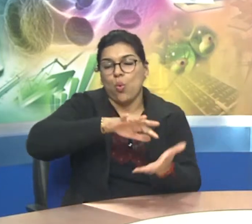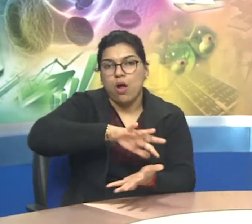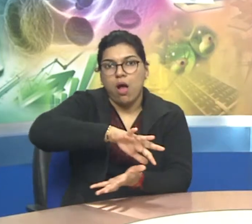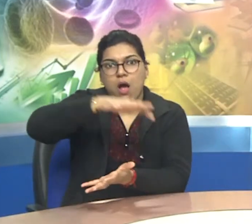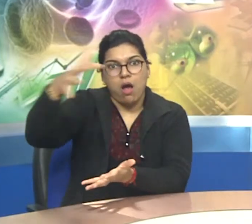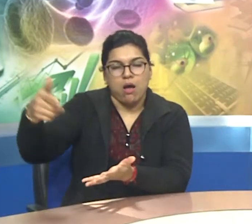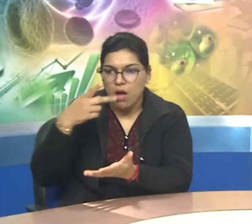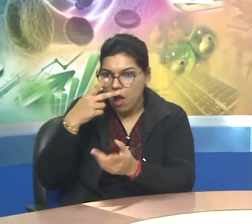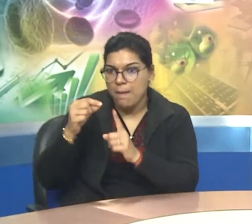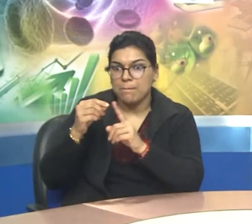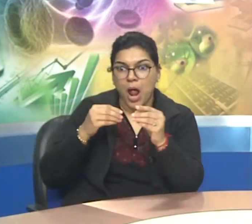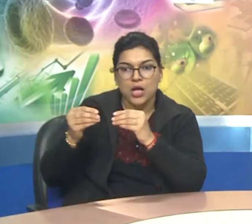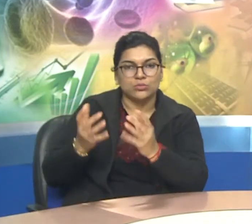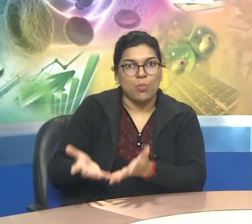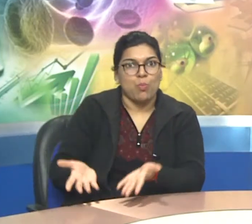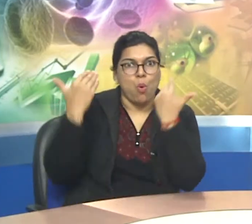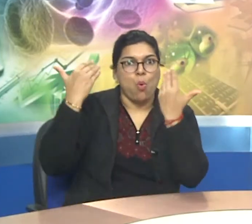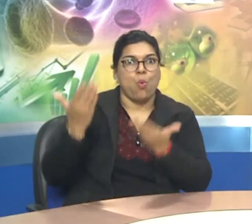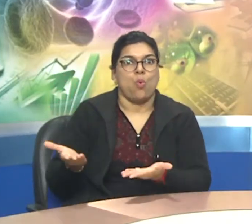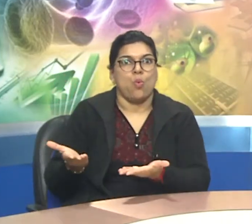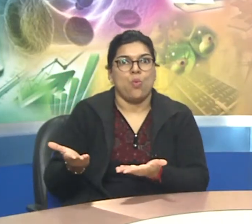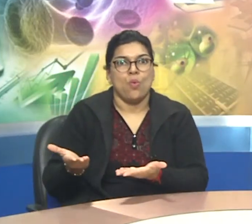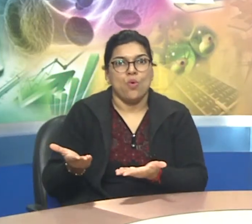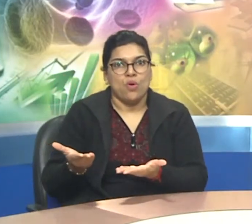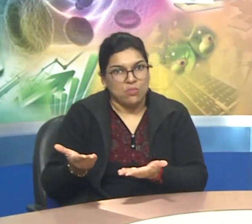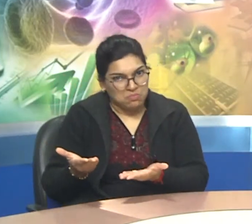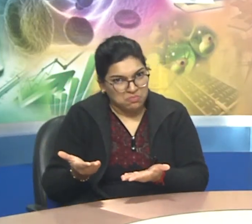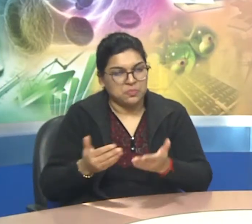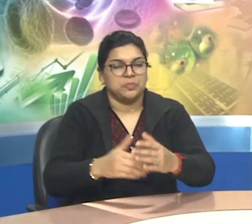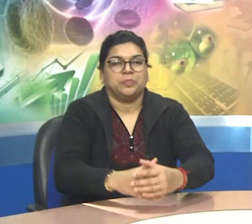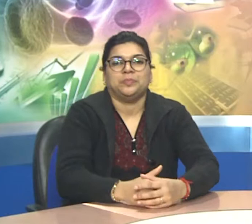But a lot of plastic waste still has to be thrown away.